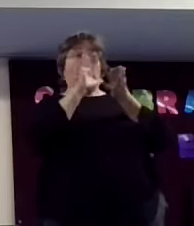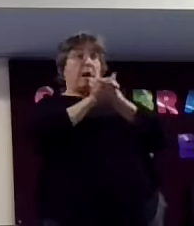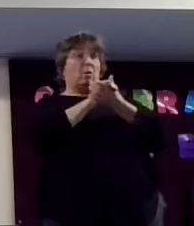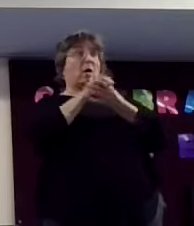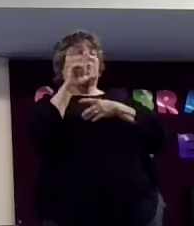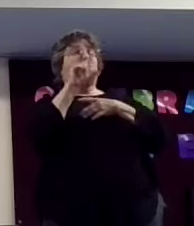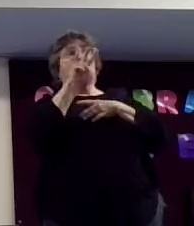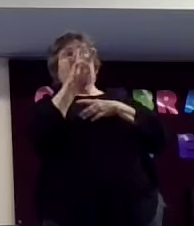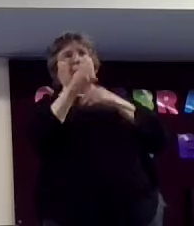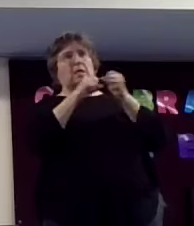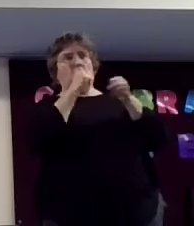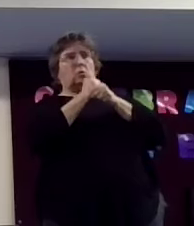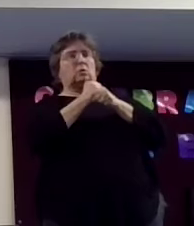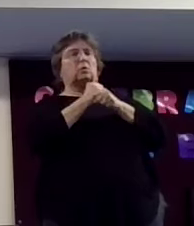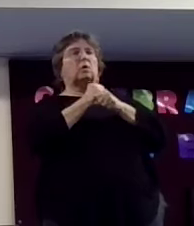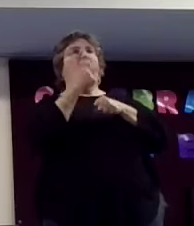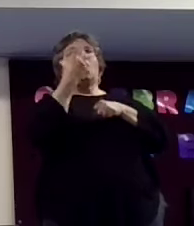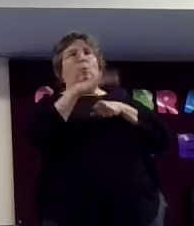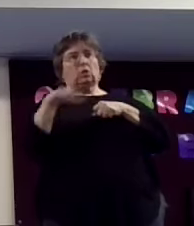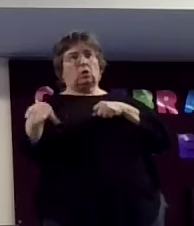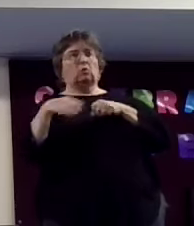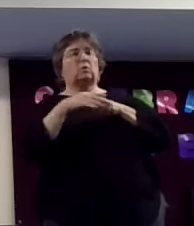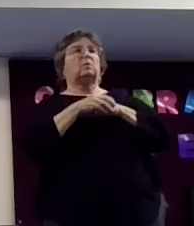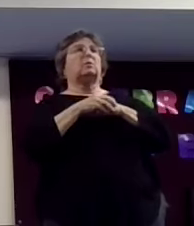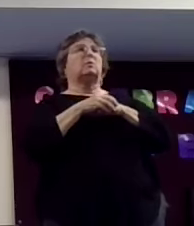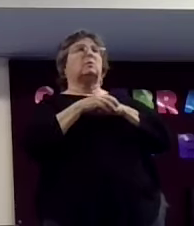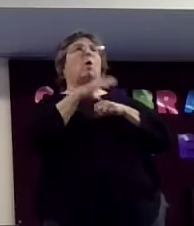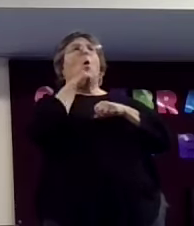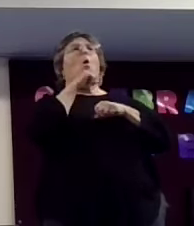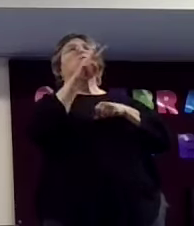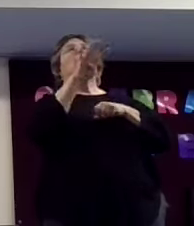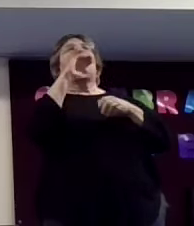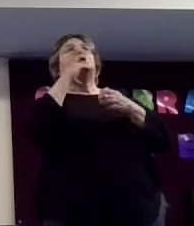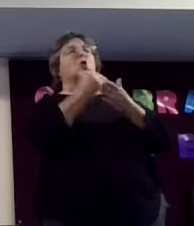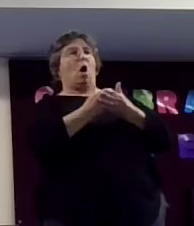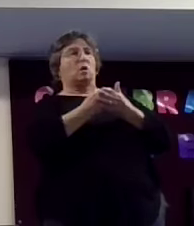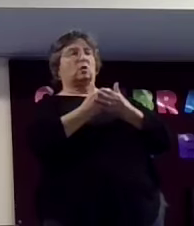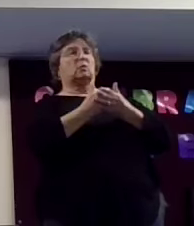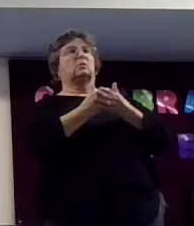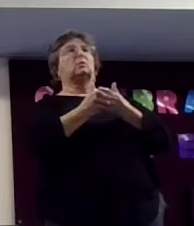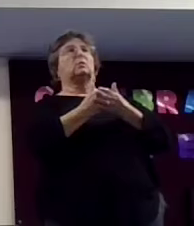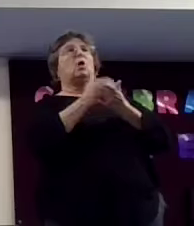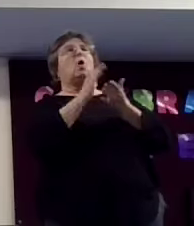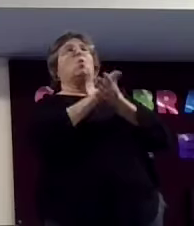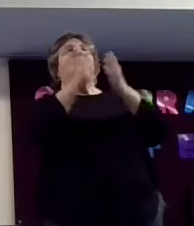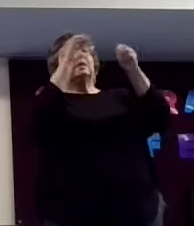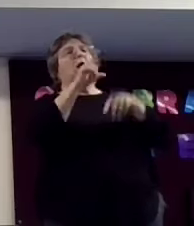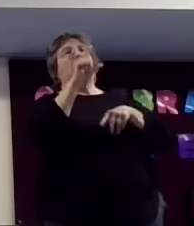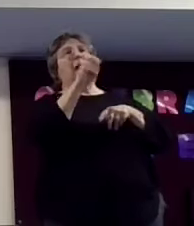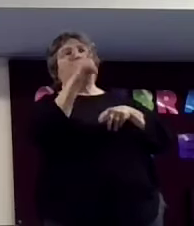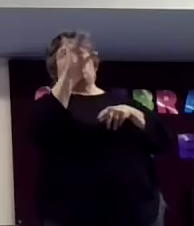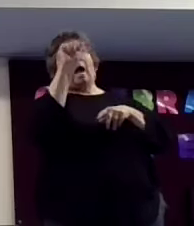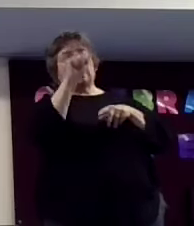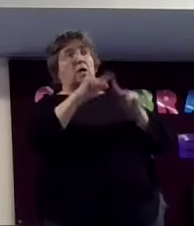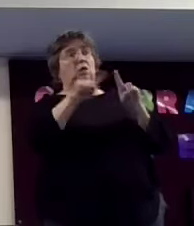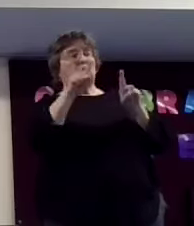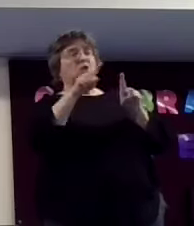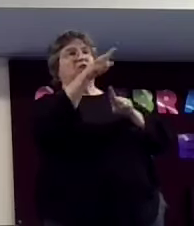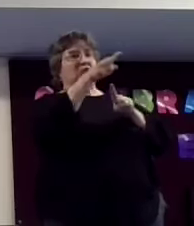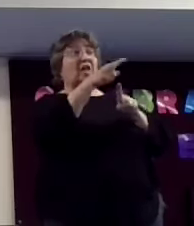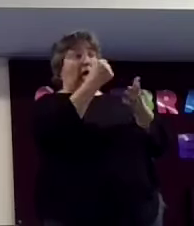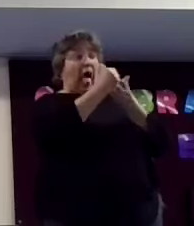married for 26 years. I've got 3 children. My 24-year-old daughter is a school teacher in Lackawanna, so she